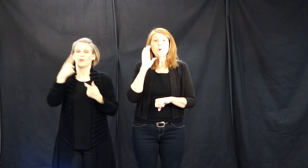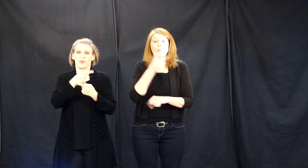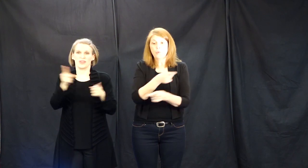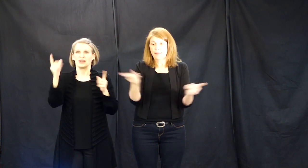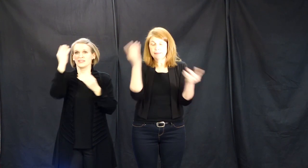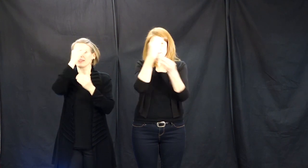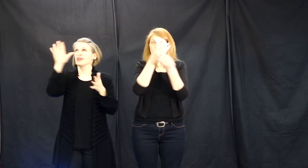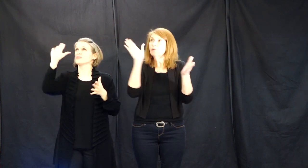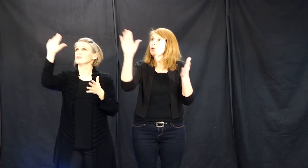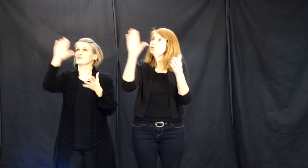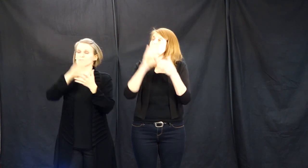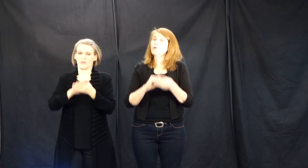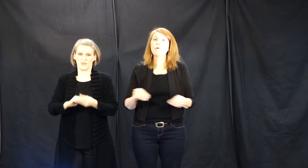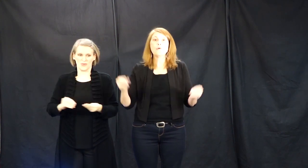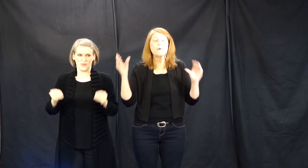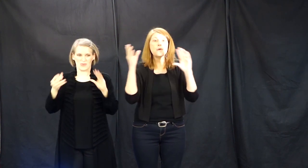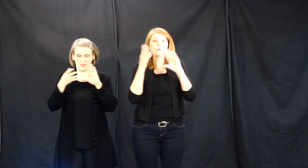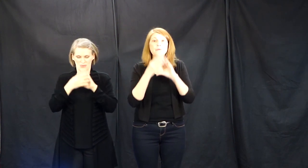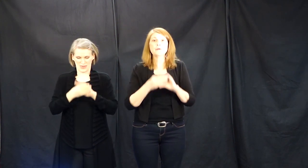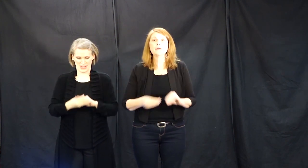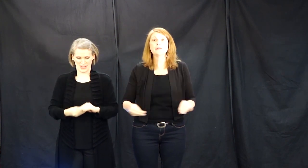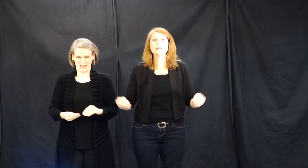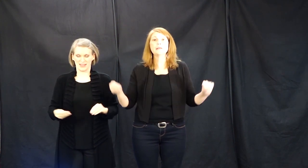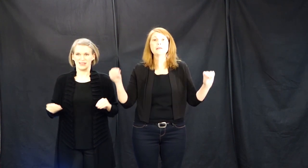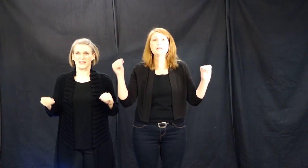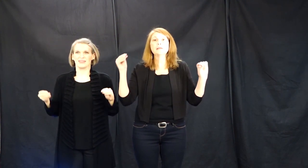Will they tell your story?